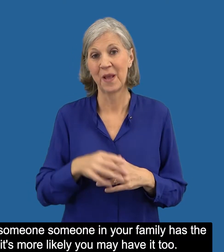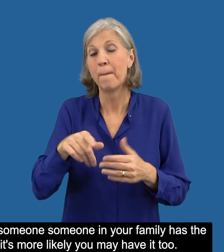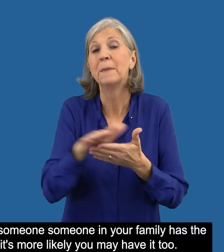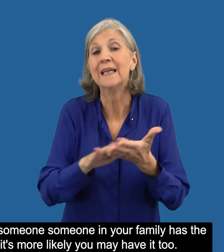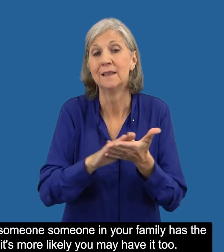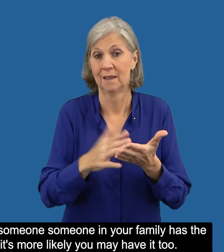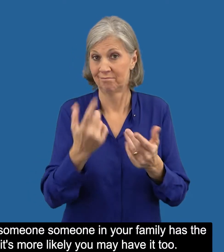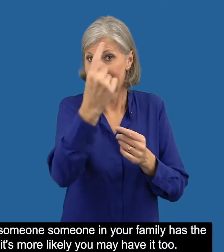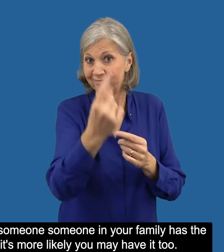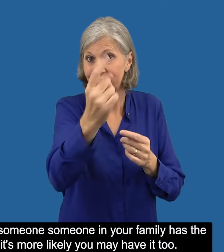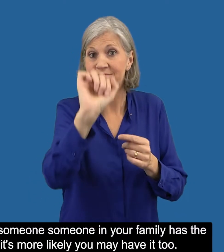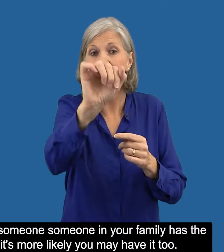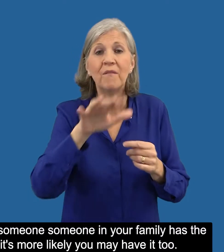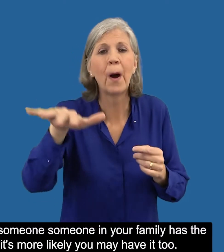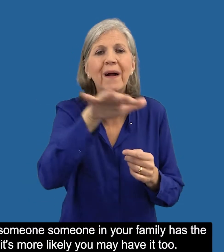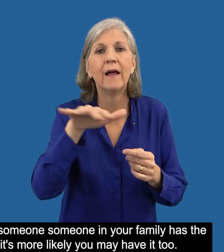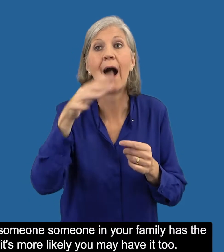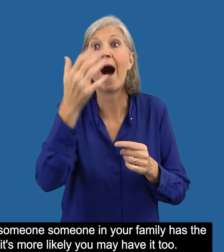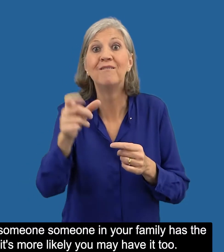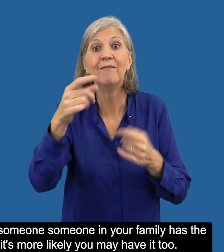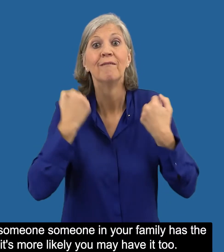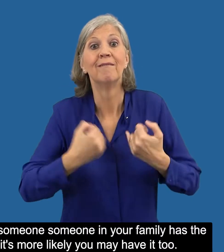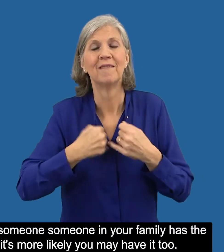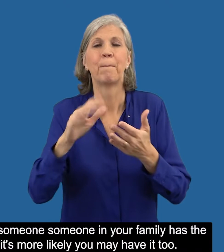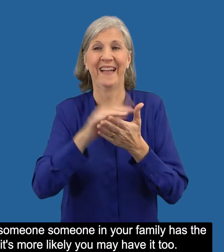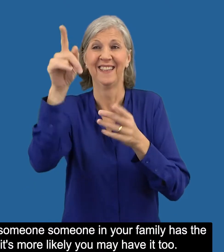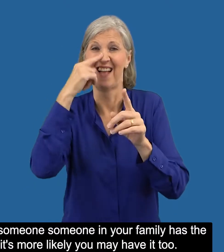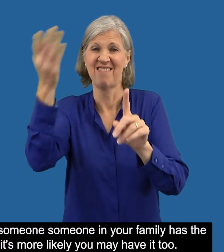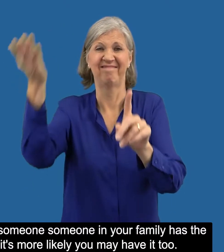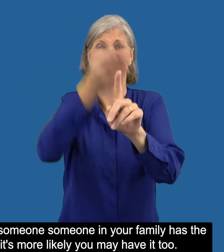in your family has the condition, it's more likely you may have it too.